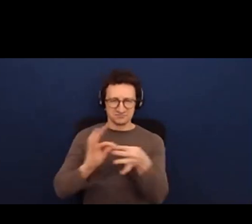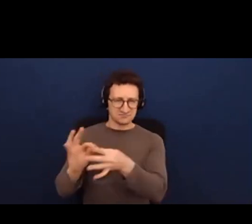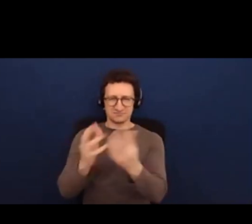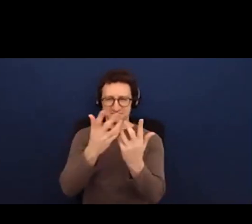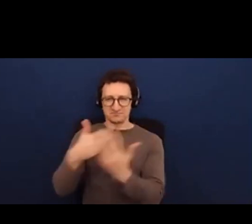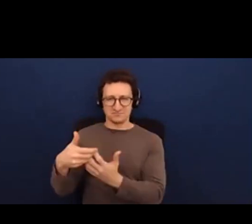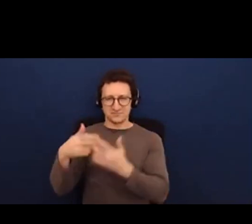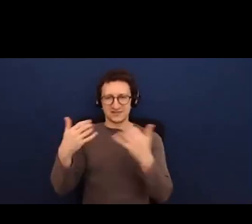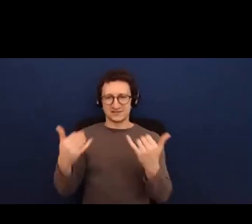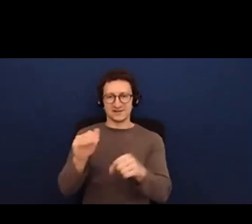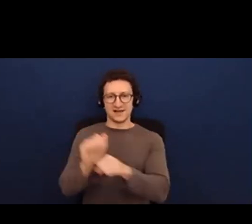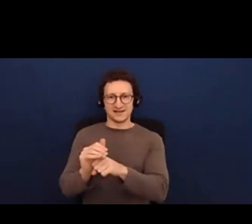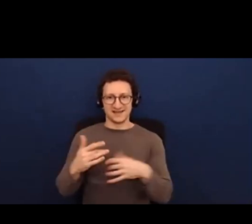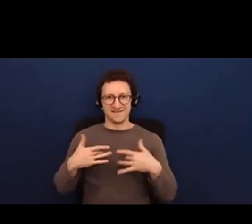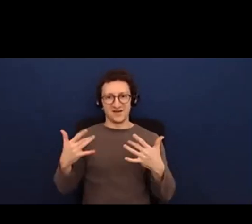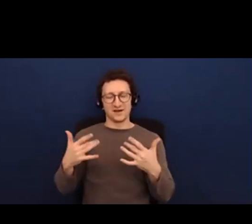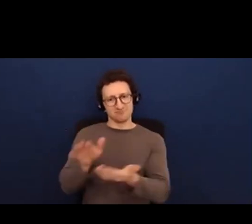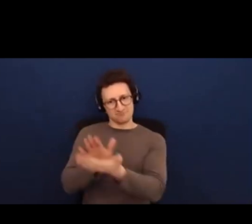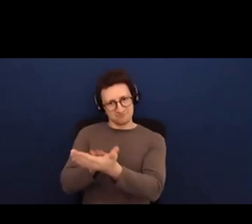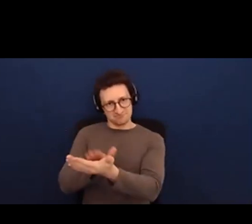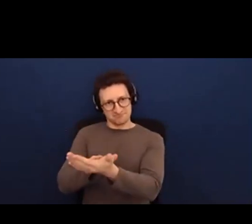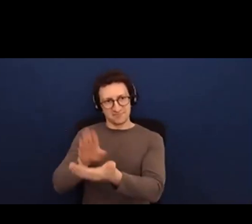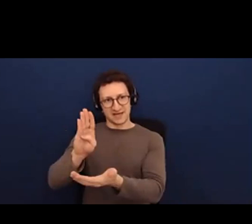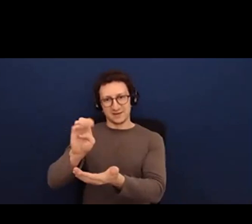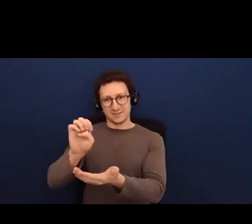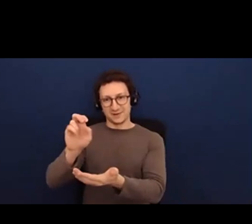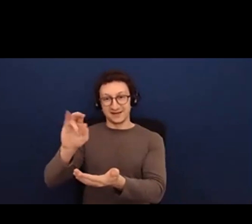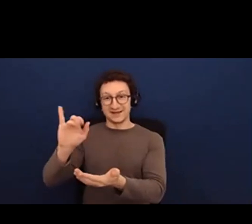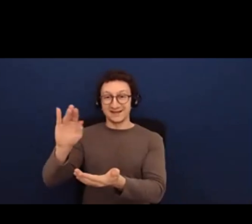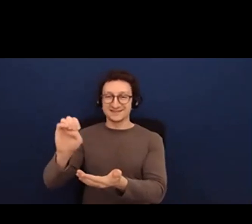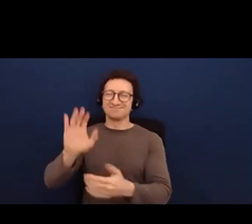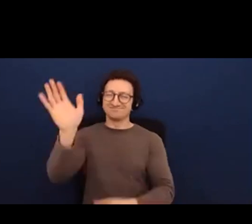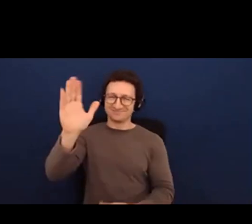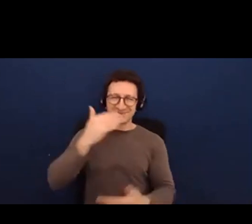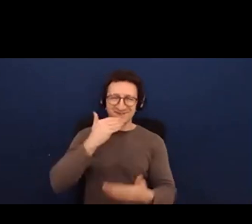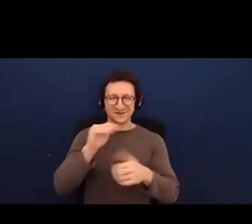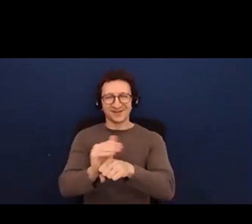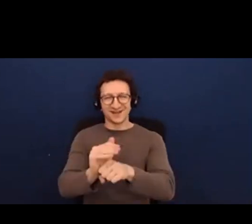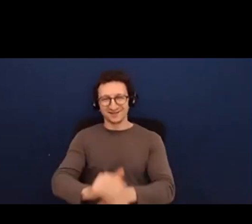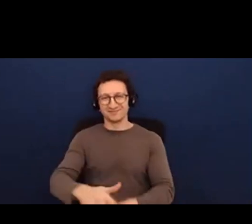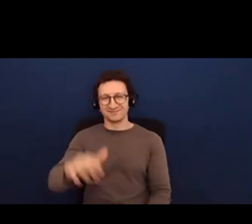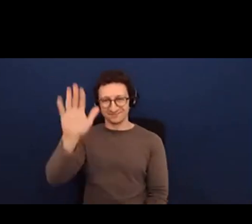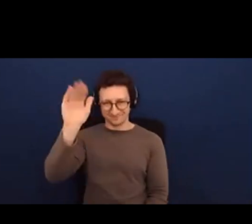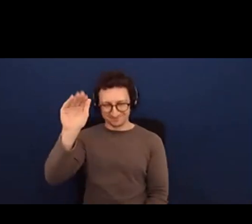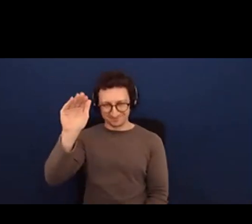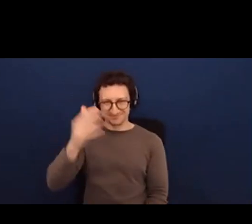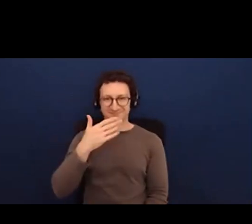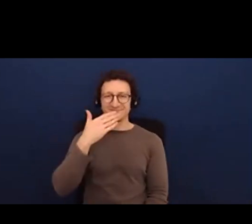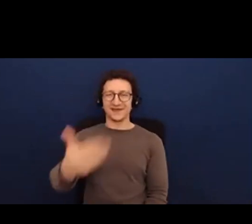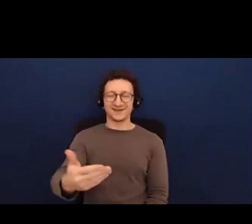And she deserves a lot of our gratitude as well. Okay, yeah. Good night, all. Great dealing with her. Thank you.